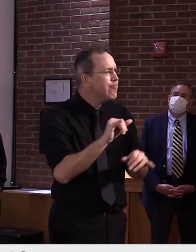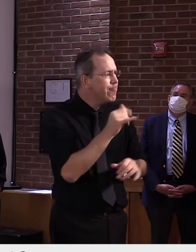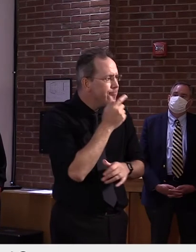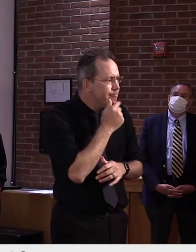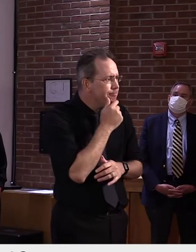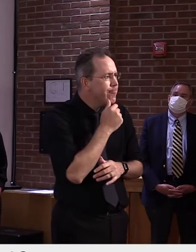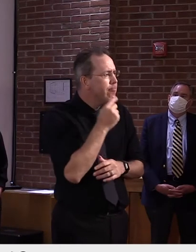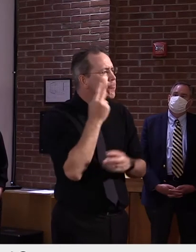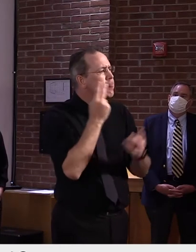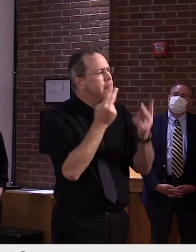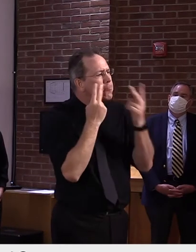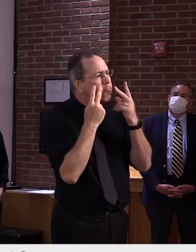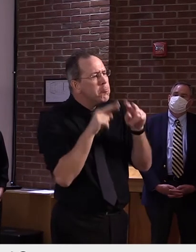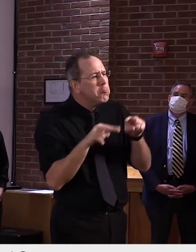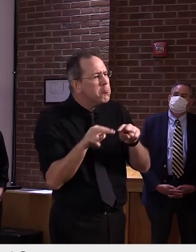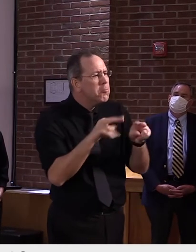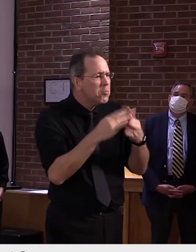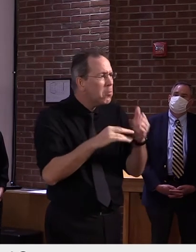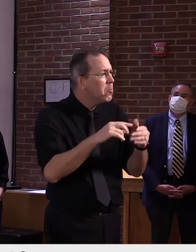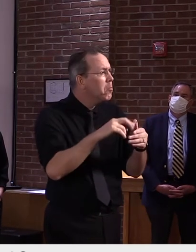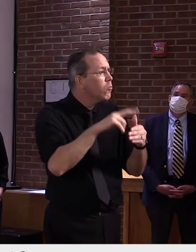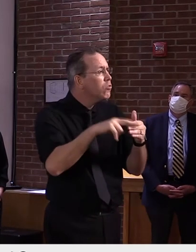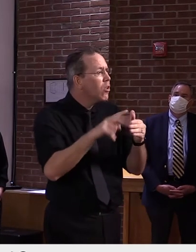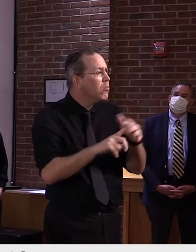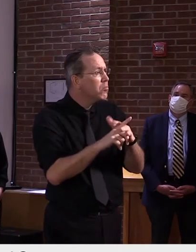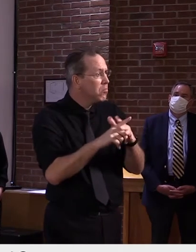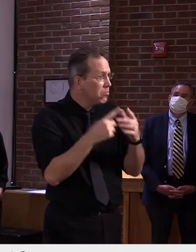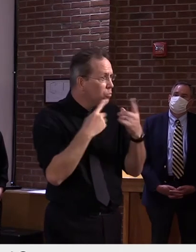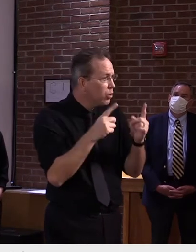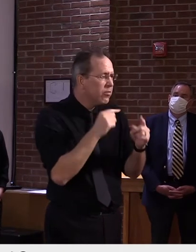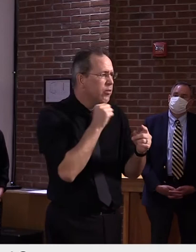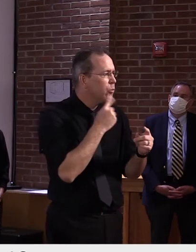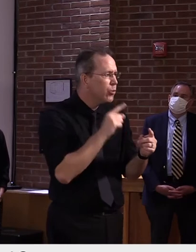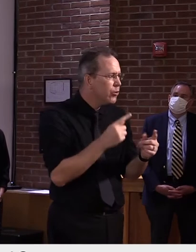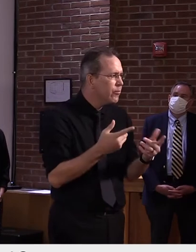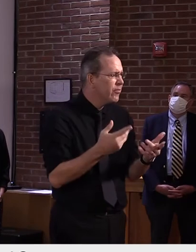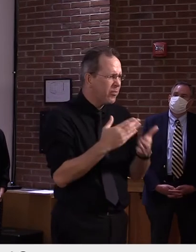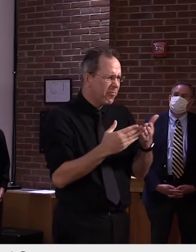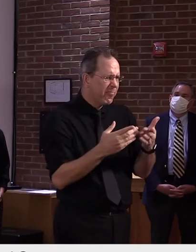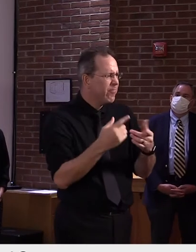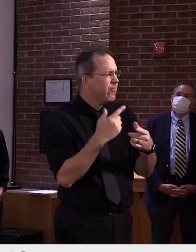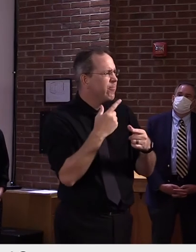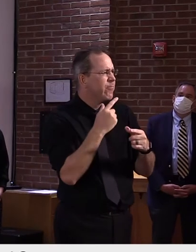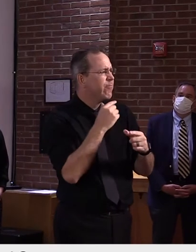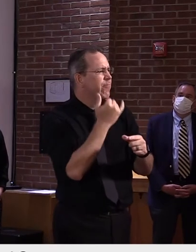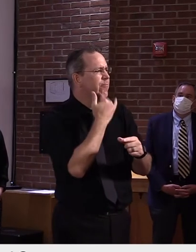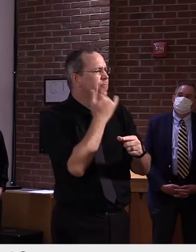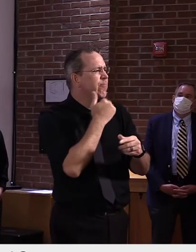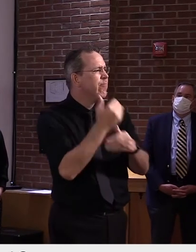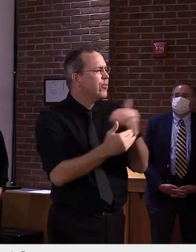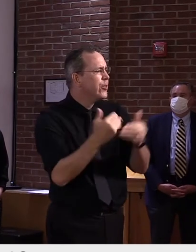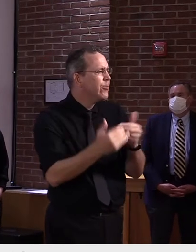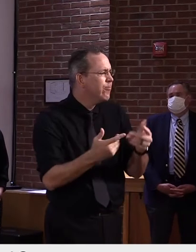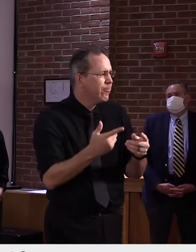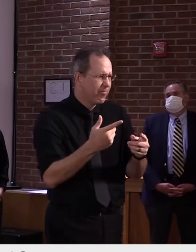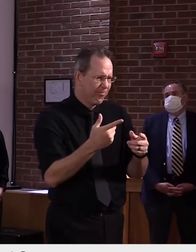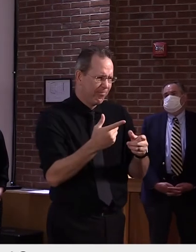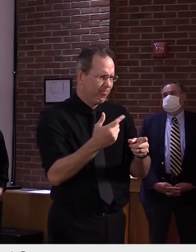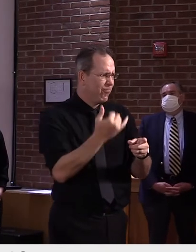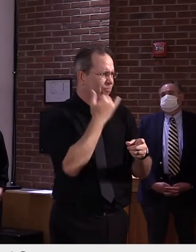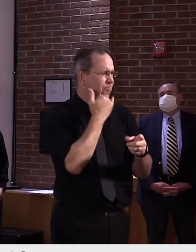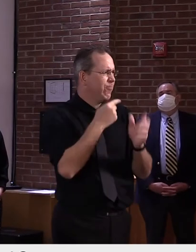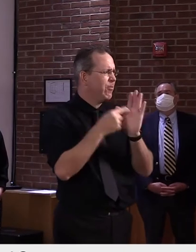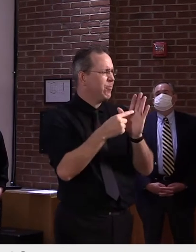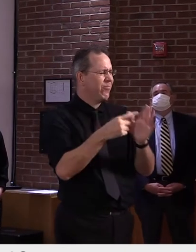And if it turns out that they're getting used a lot for asymptomatic populations, they have to weigh in on that.